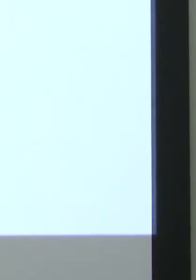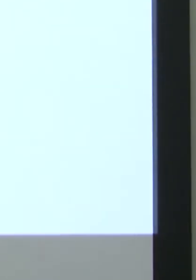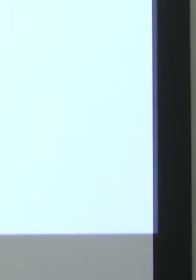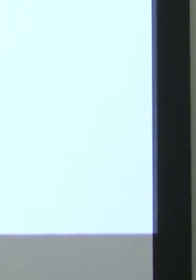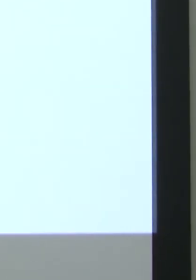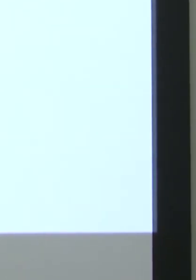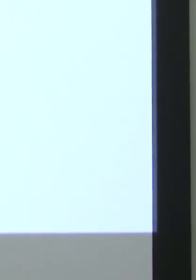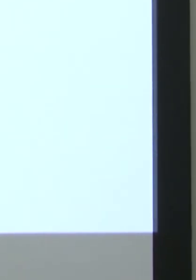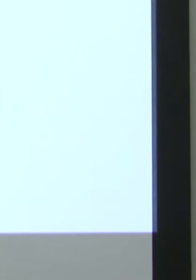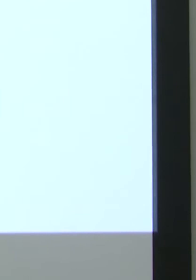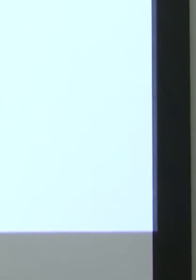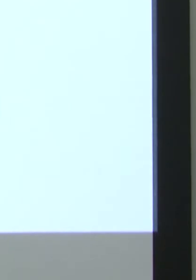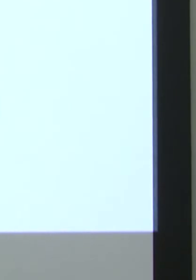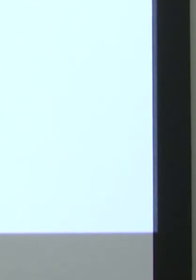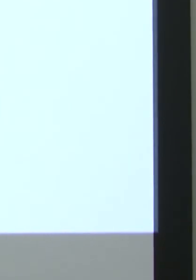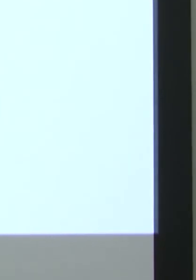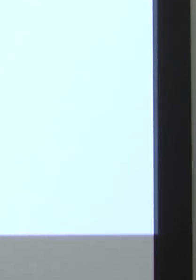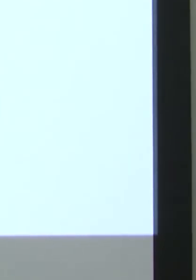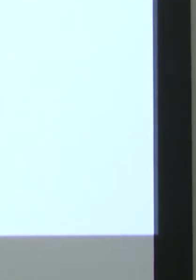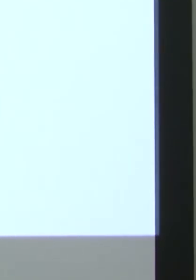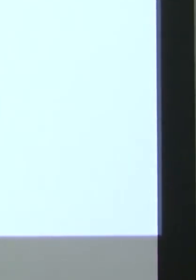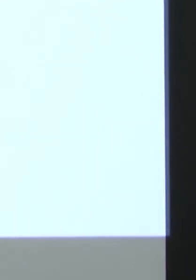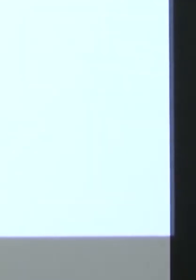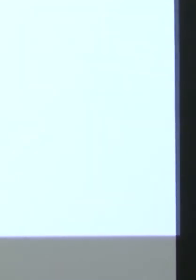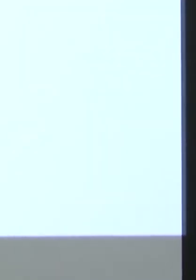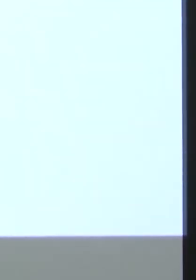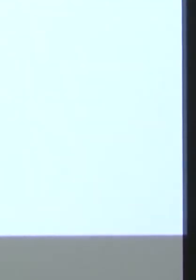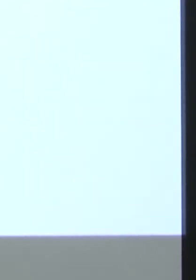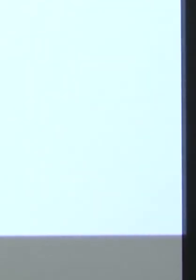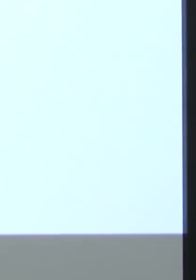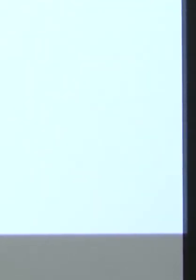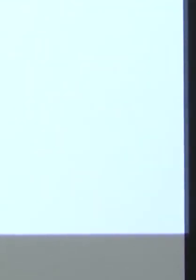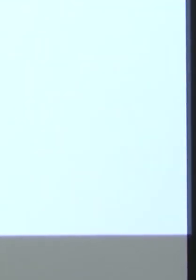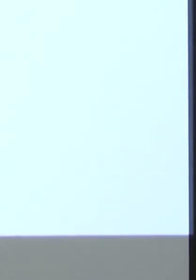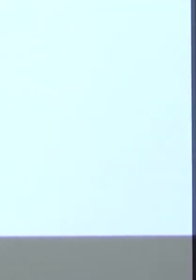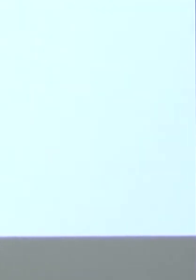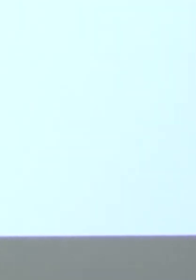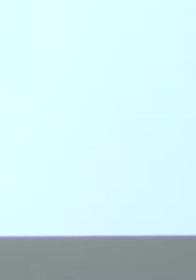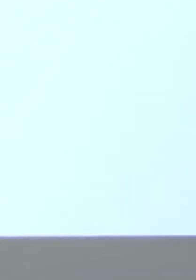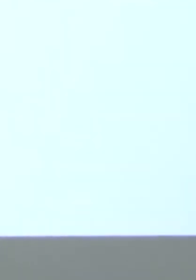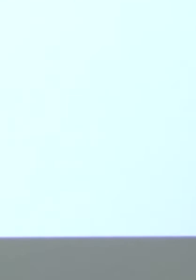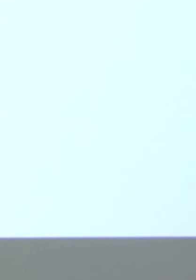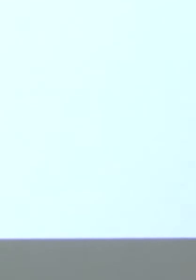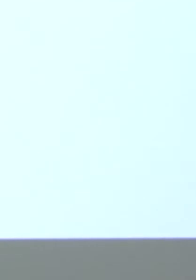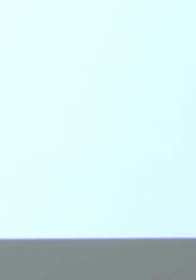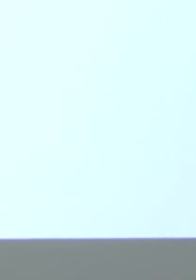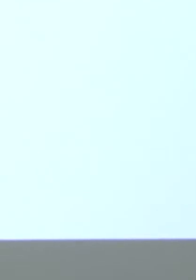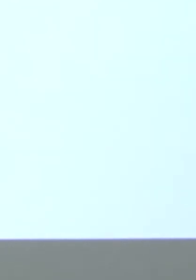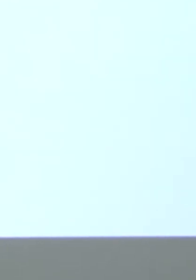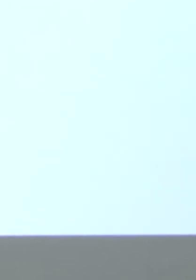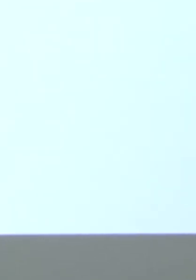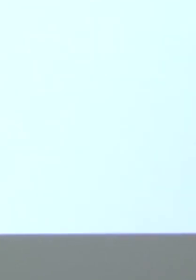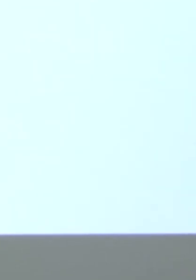for context, if you don't know about it. So Vancouver, it is actually a lot like Auckland. It's a maritime